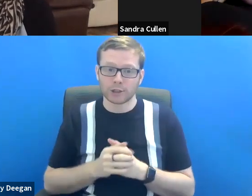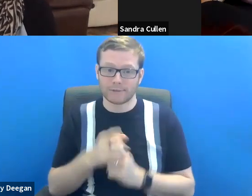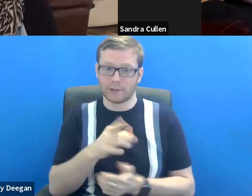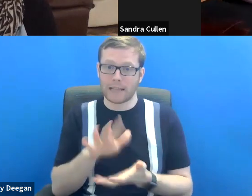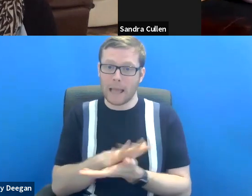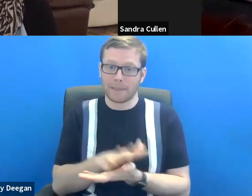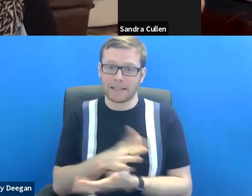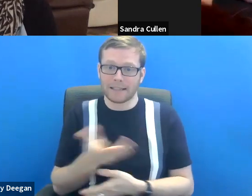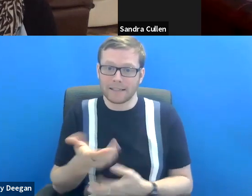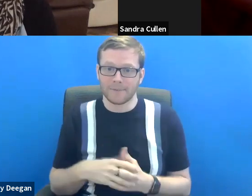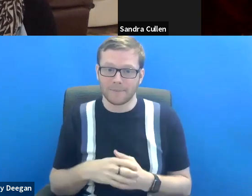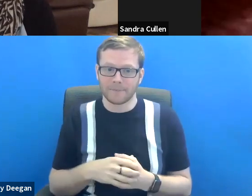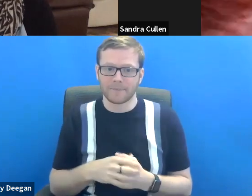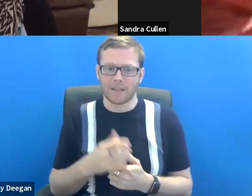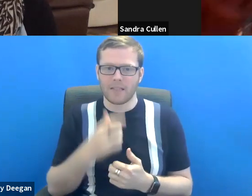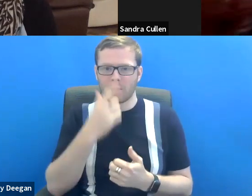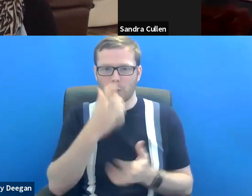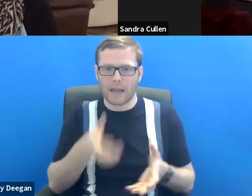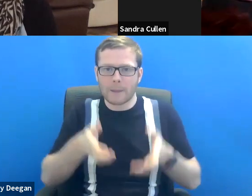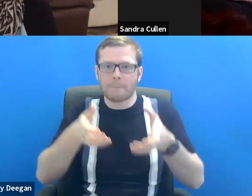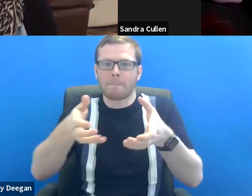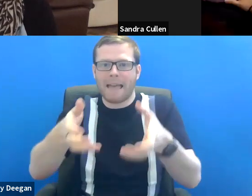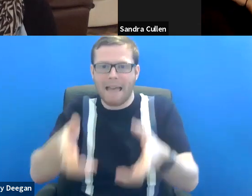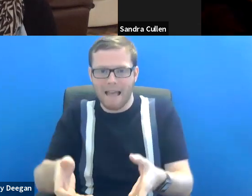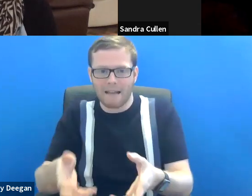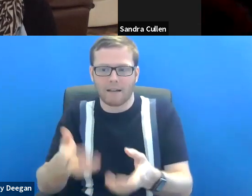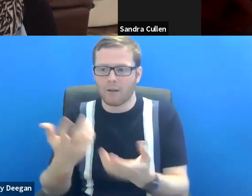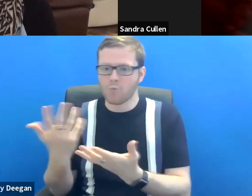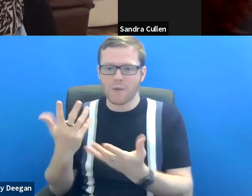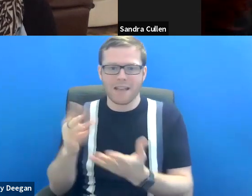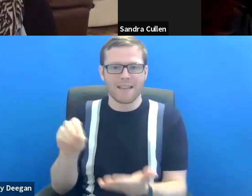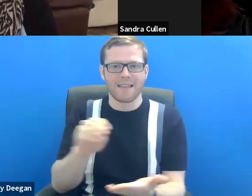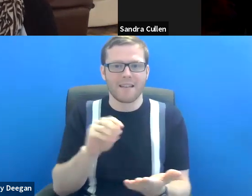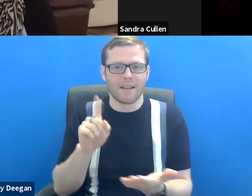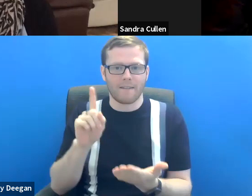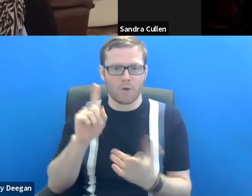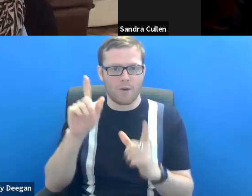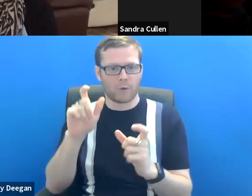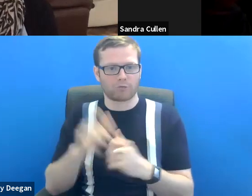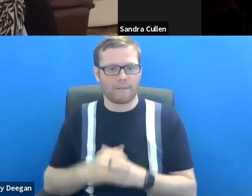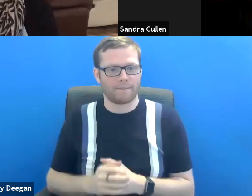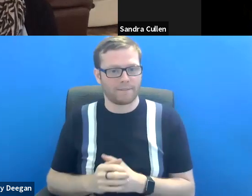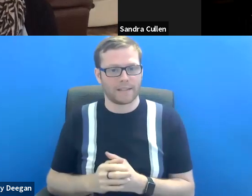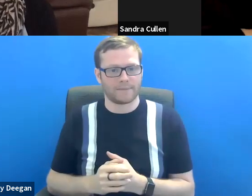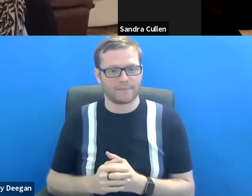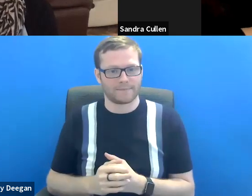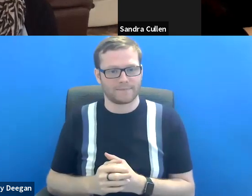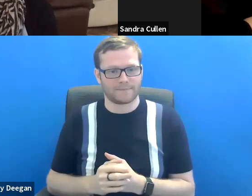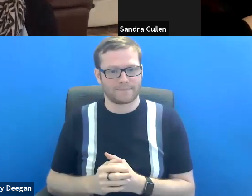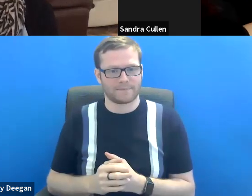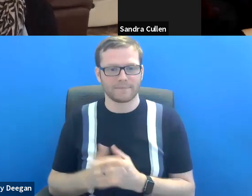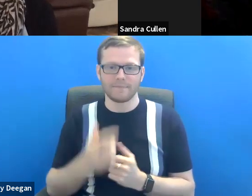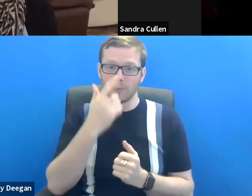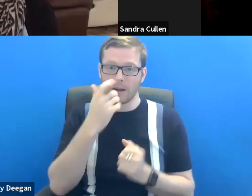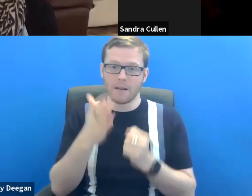happy. And you can put her back wherever it is you wanted her. Here we go. And you can take more